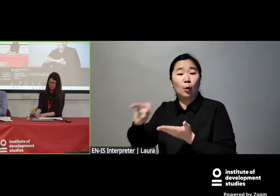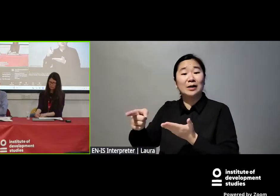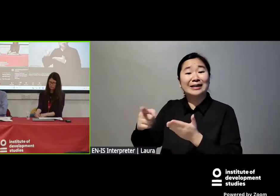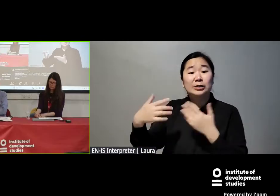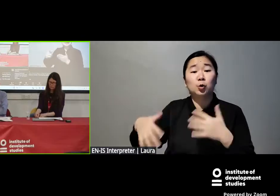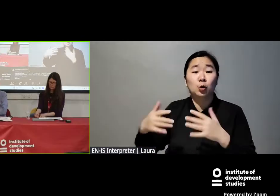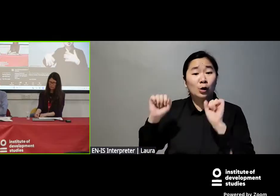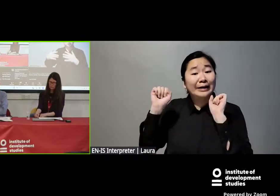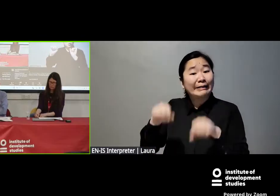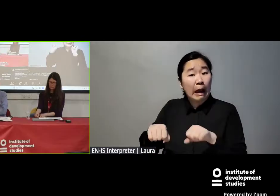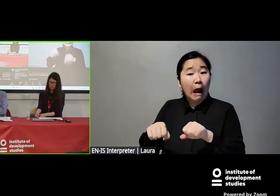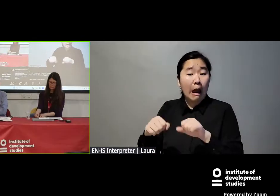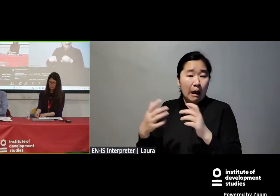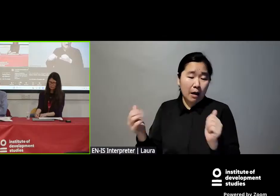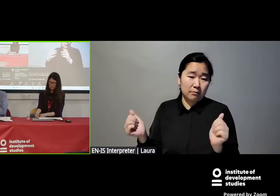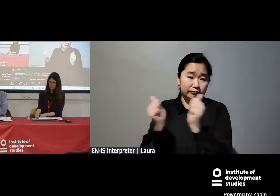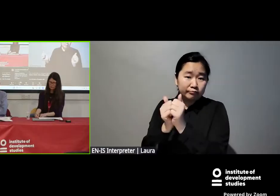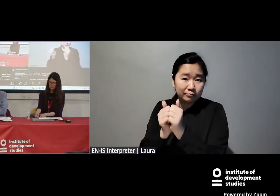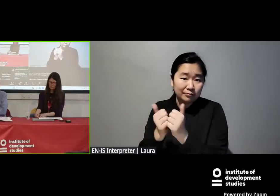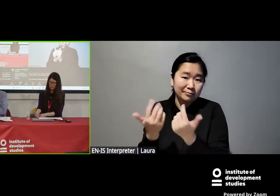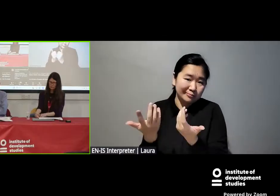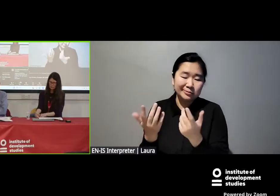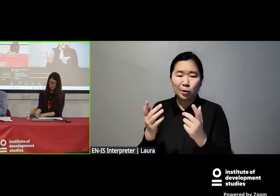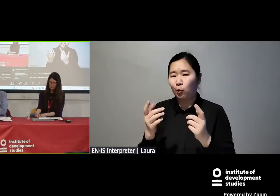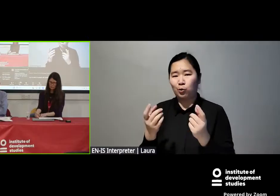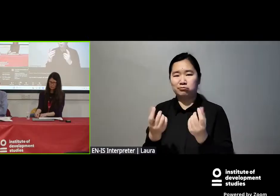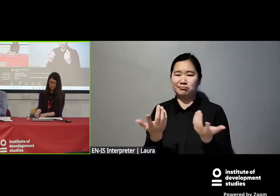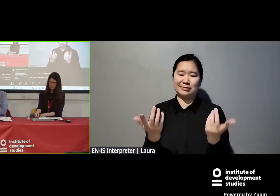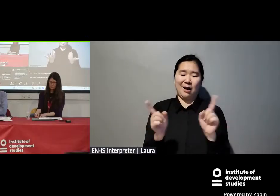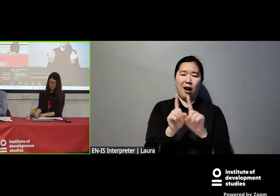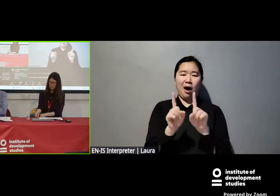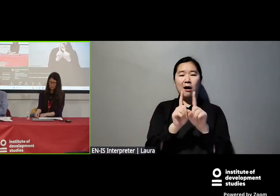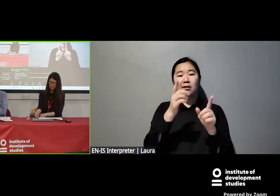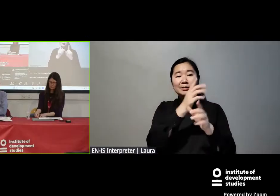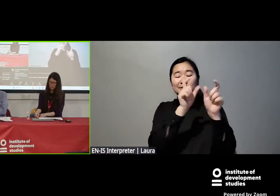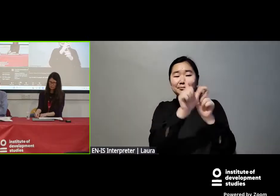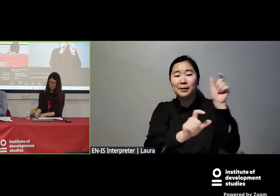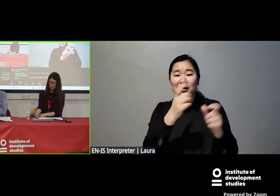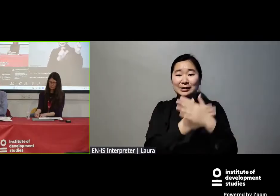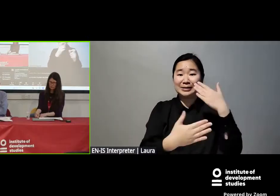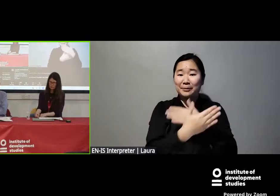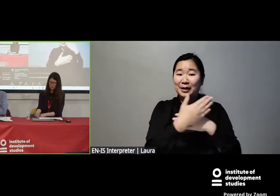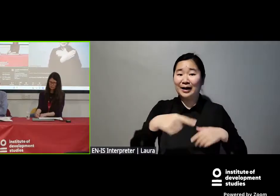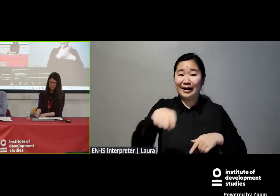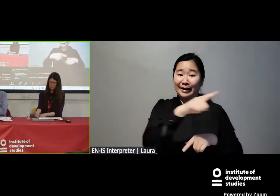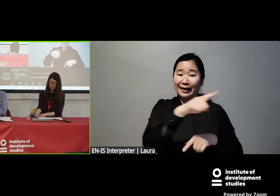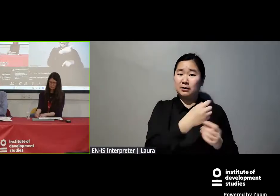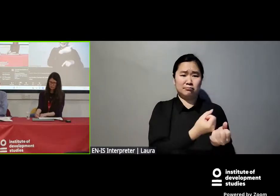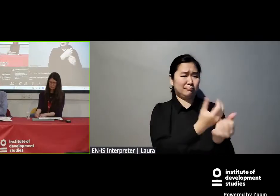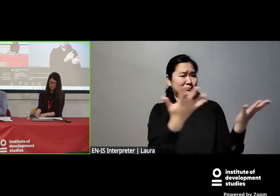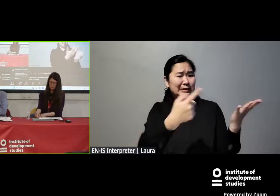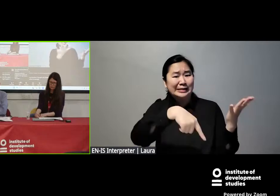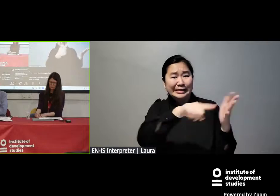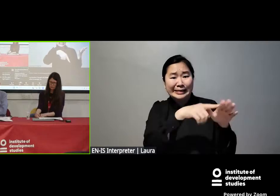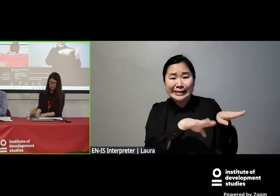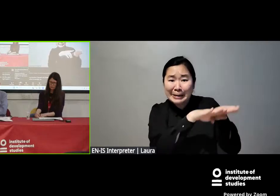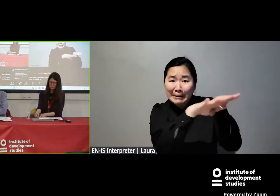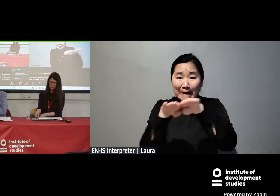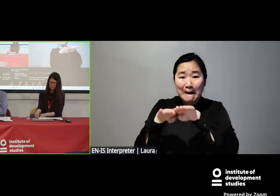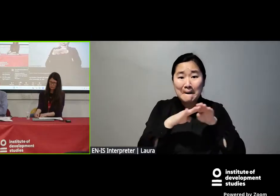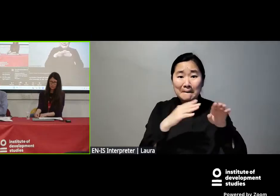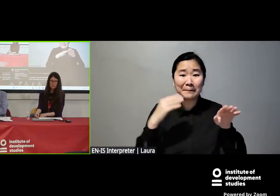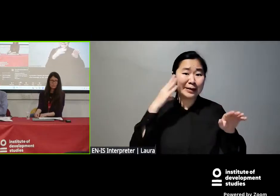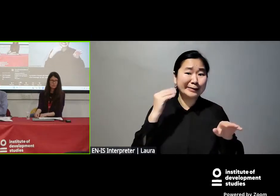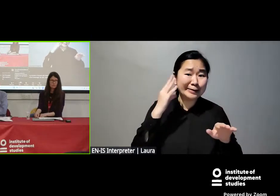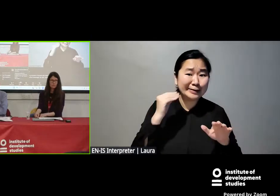high support needs, it requires not only the kind of practical knowledge, but also the systemic change to funding practices, as Claire